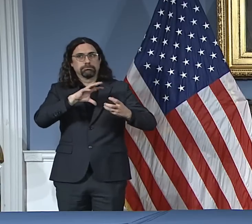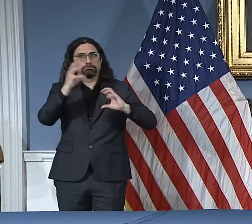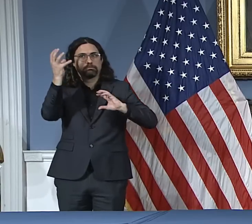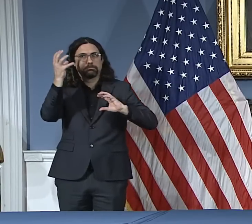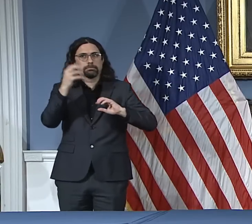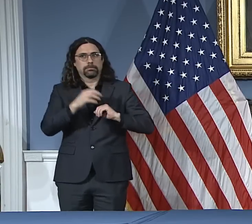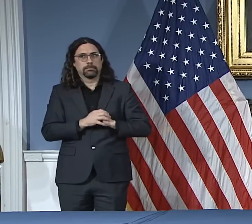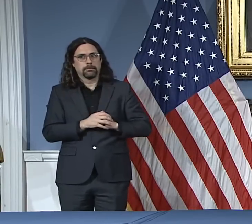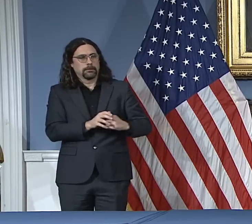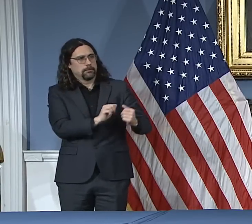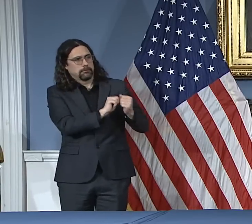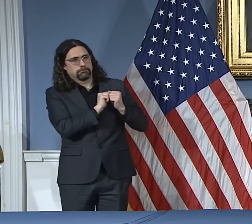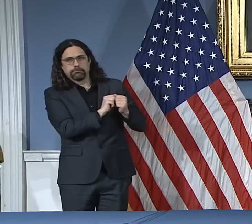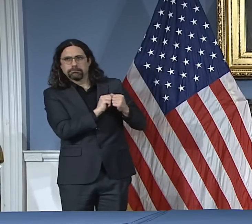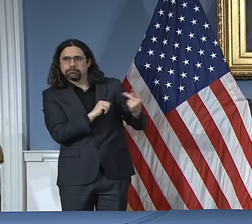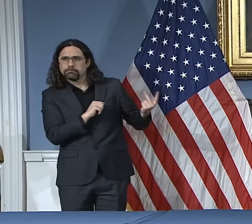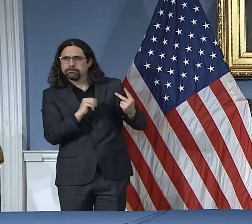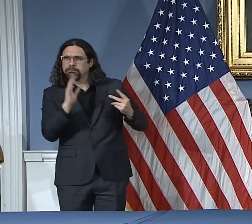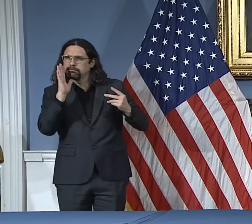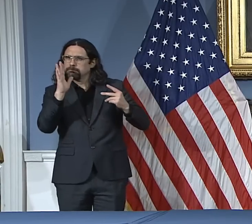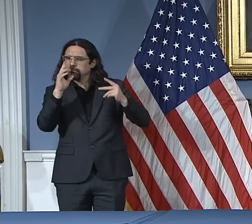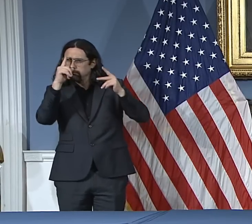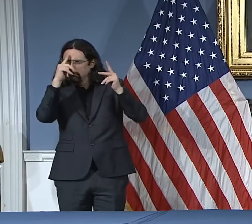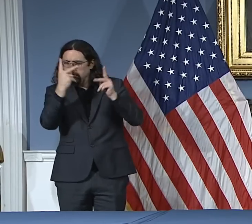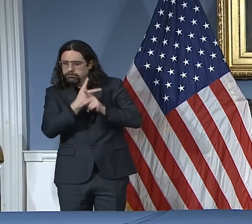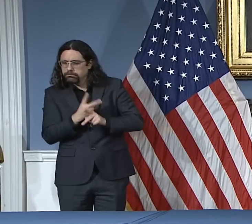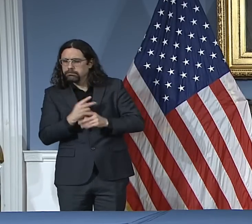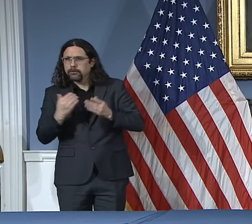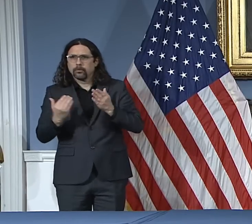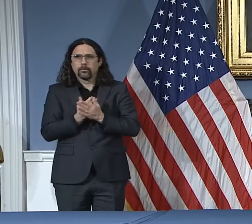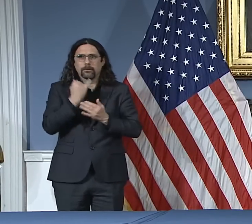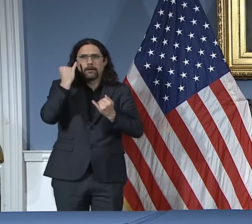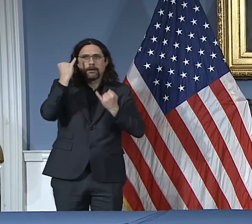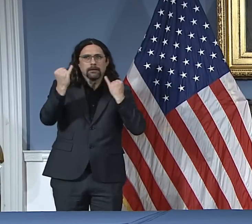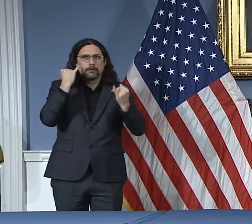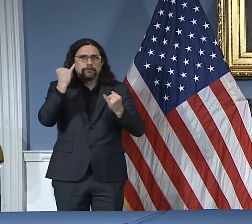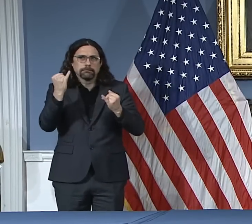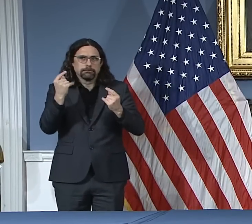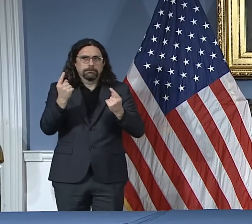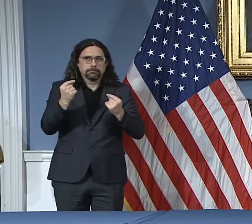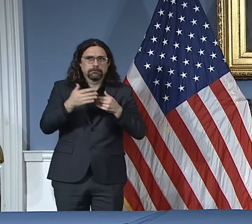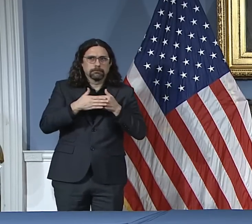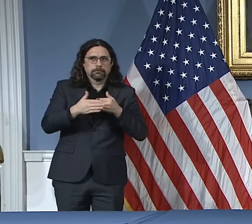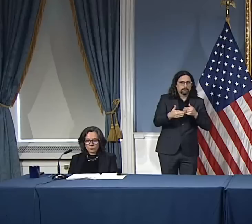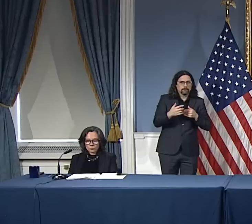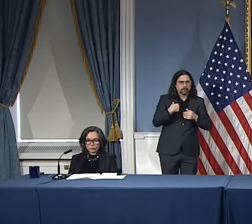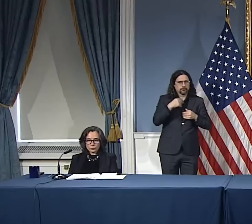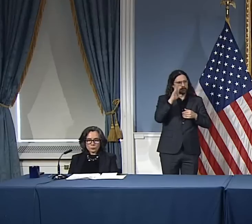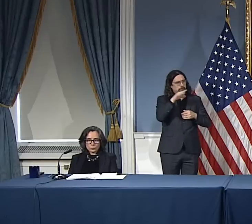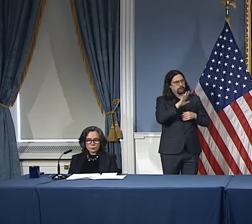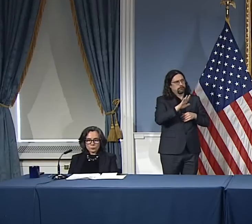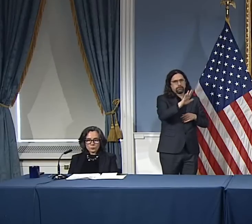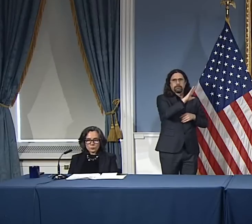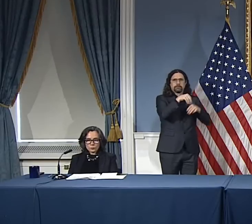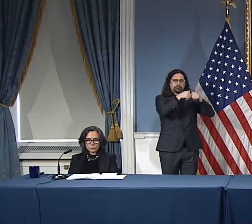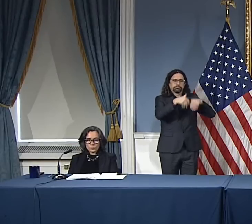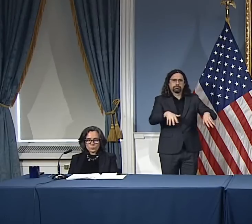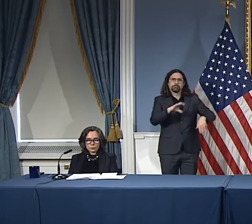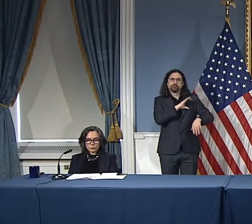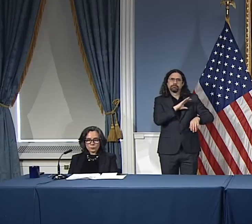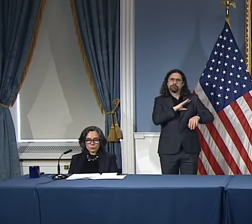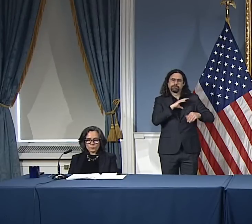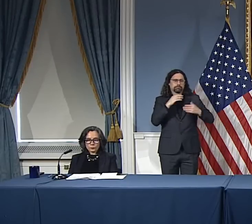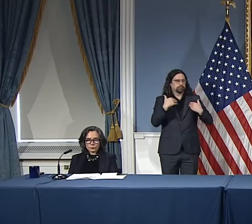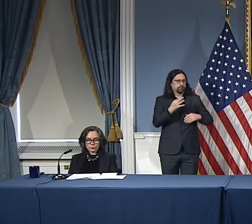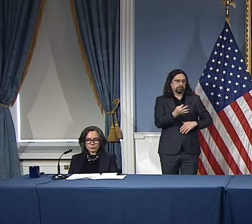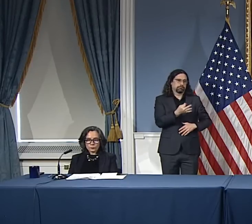I know you are up to the task, as are the men and women who serve under your command. Commissioner Dermot Shea. Thank you, Mr. Mayor. As the mayor said, it's